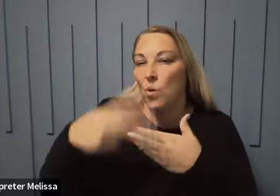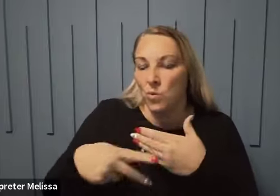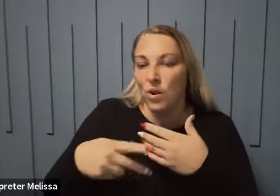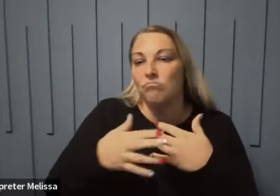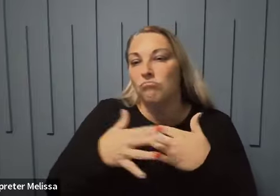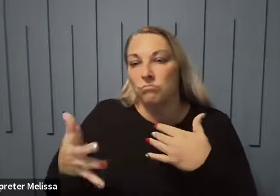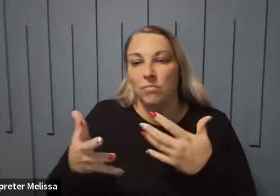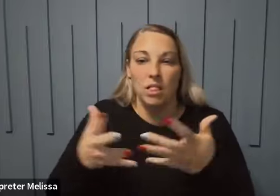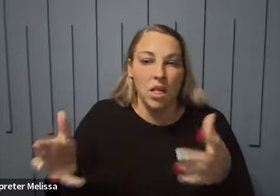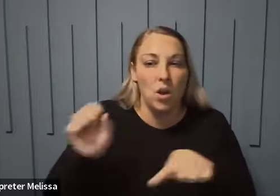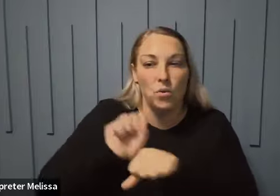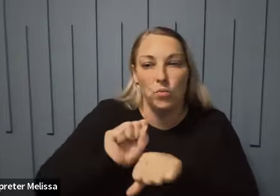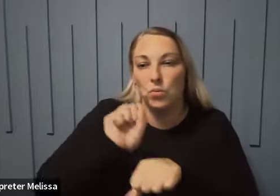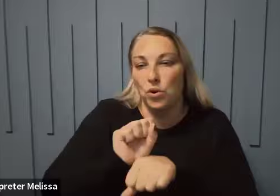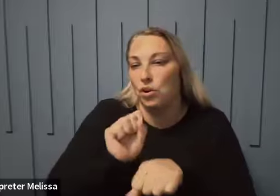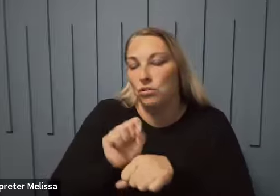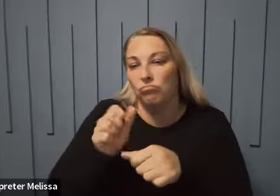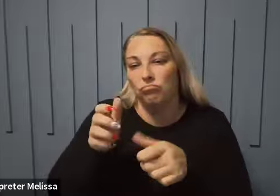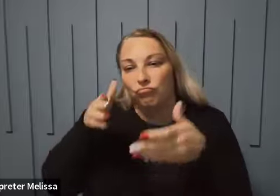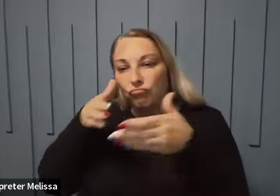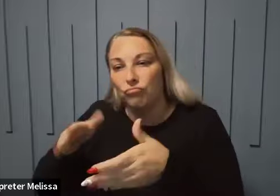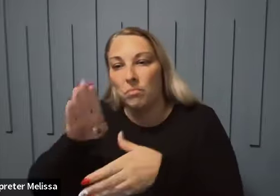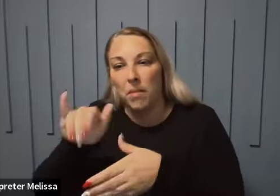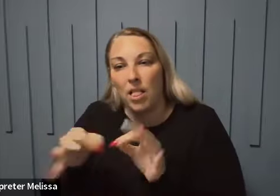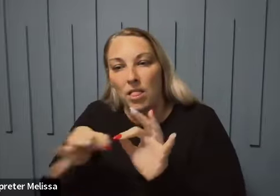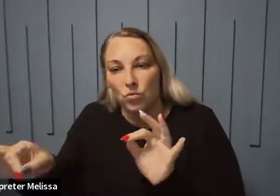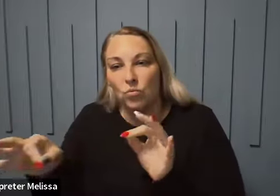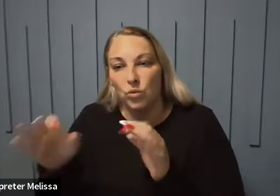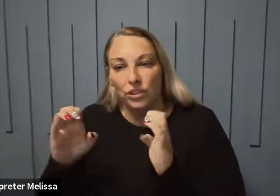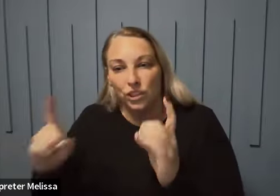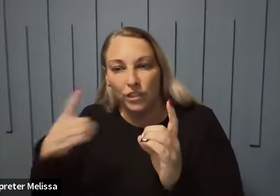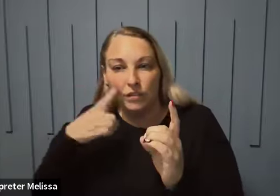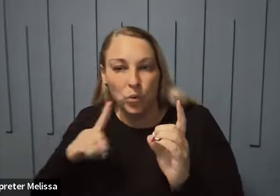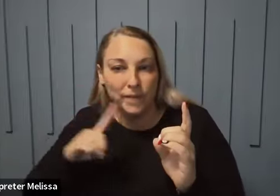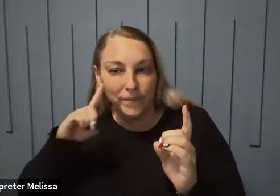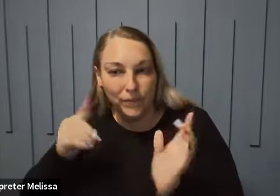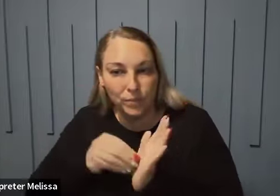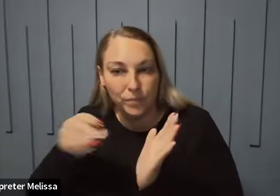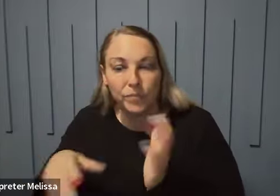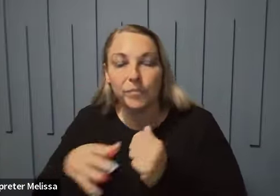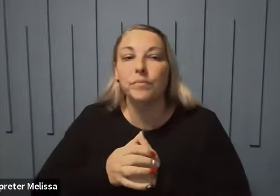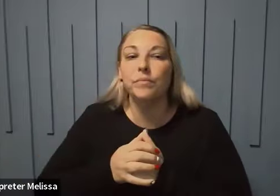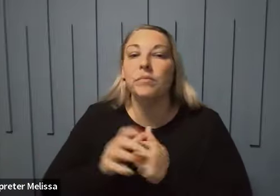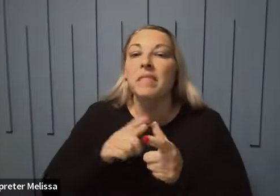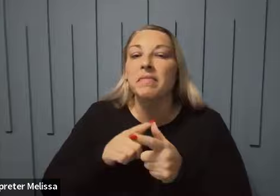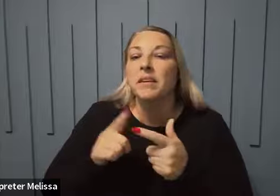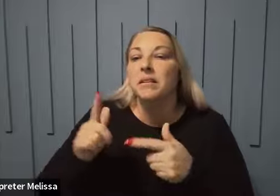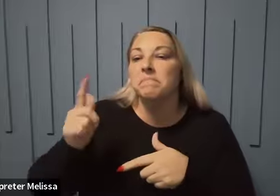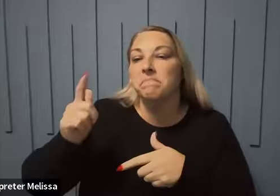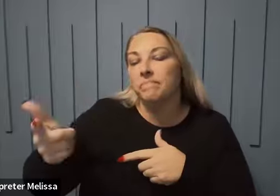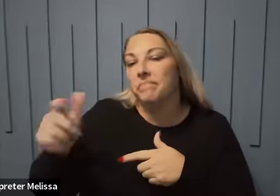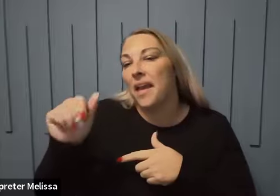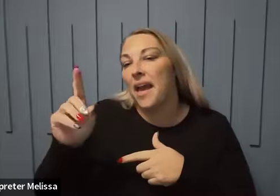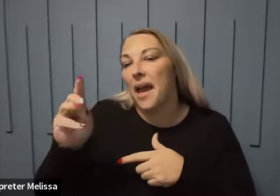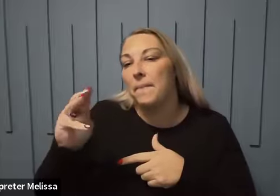to bilingual education for deaf kids. Then I took another training when I became an administrator in 2007, and